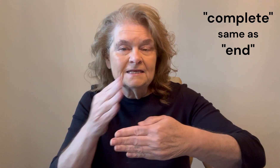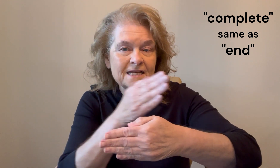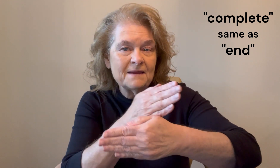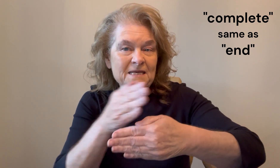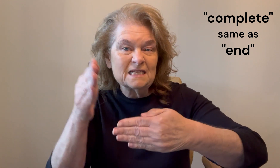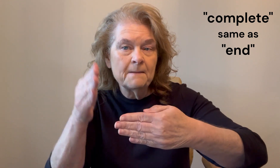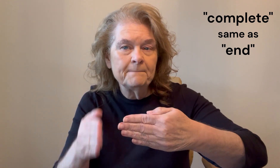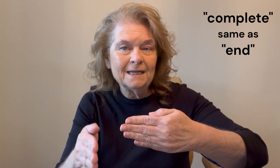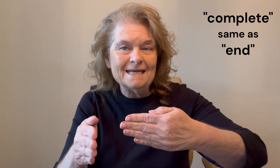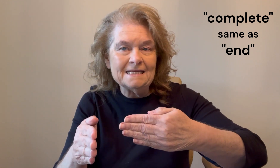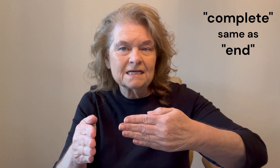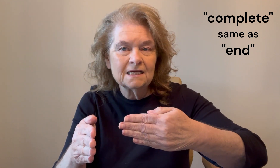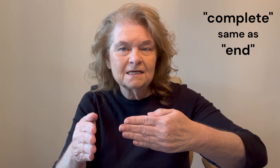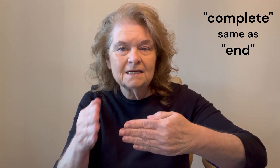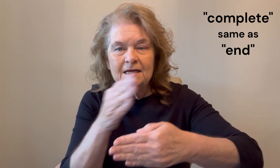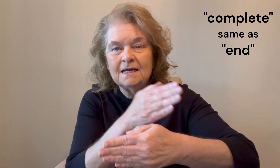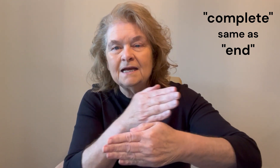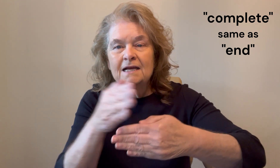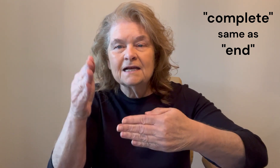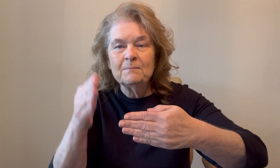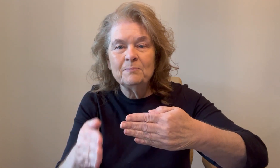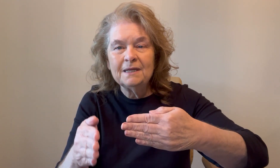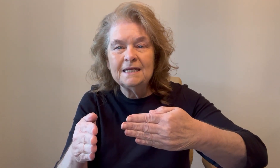Same as complete.